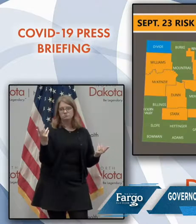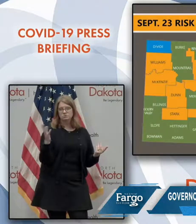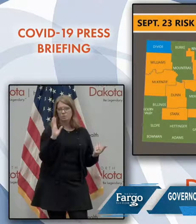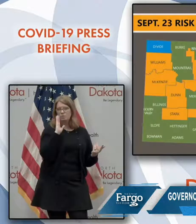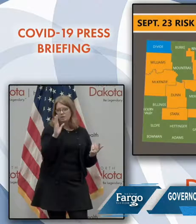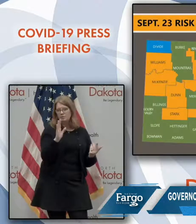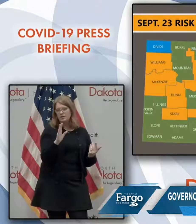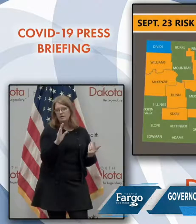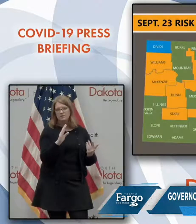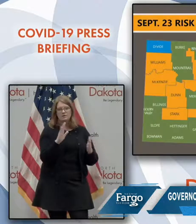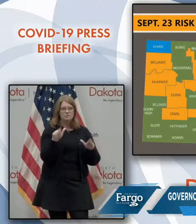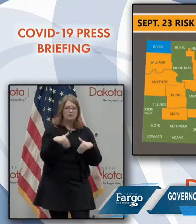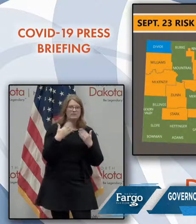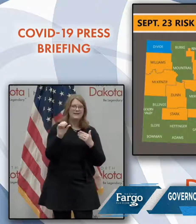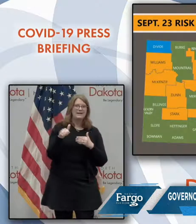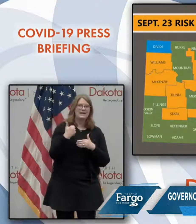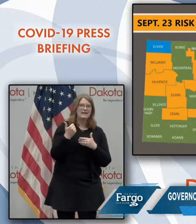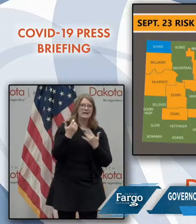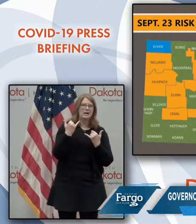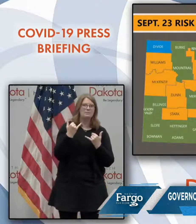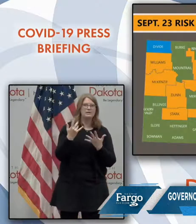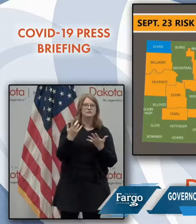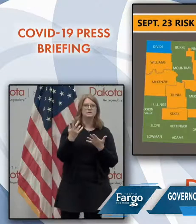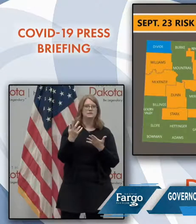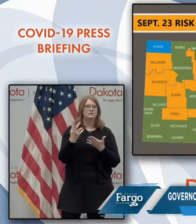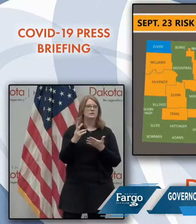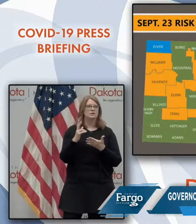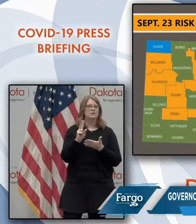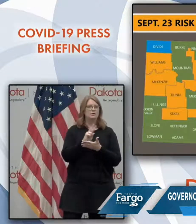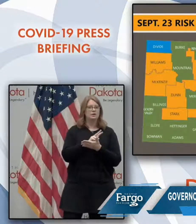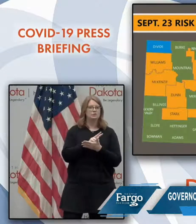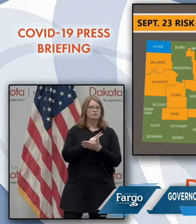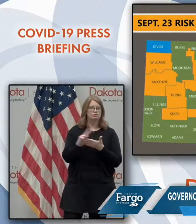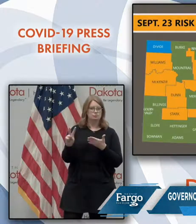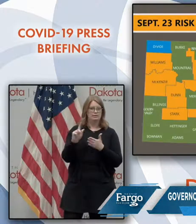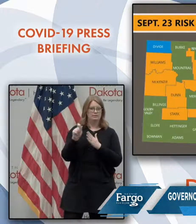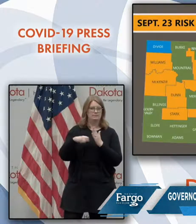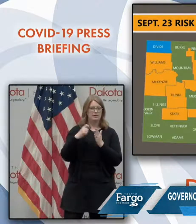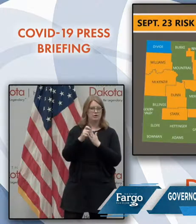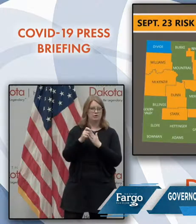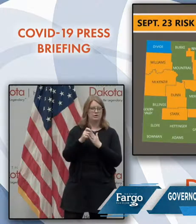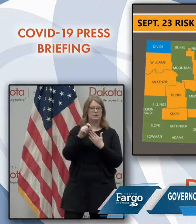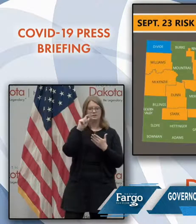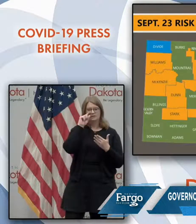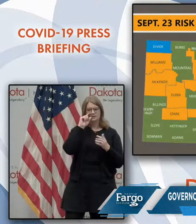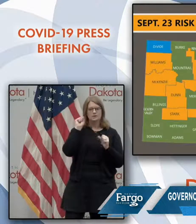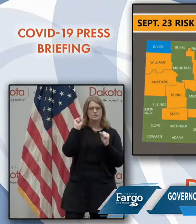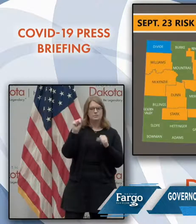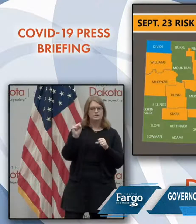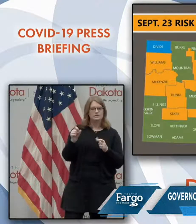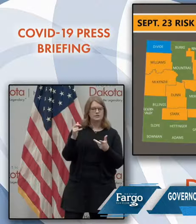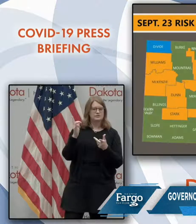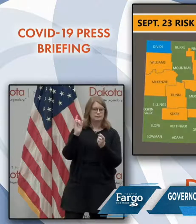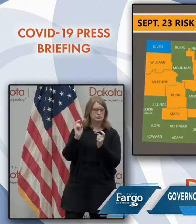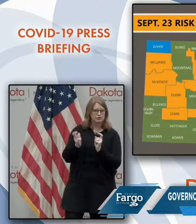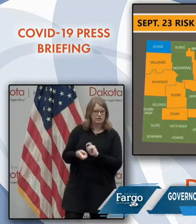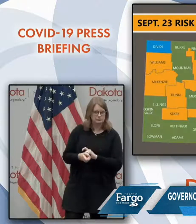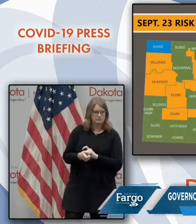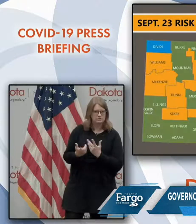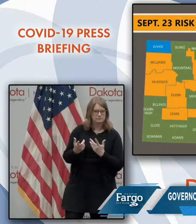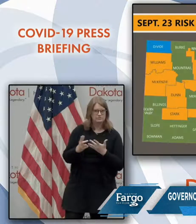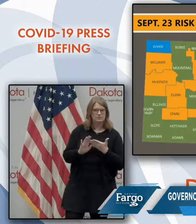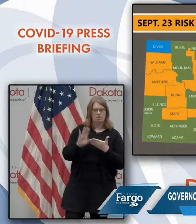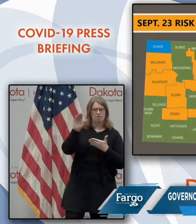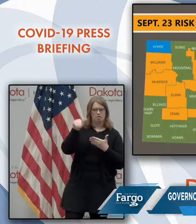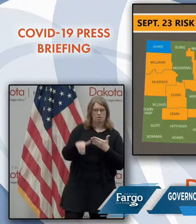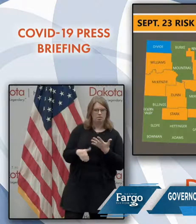providing any updates to this over a 2-week period next week. So we'll have potentially have some changes both up and down next